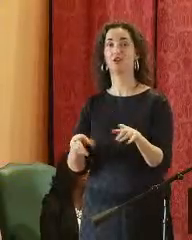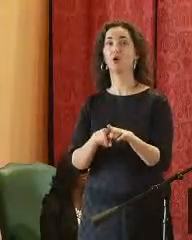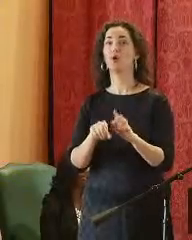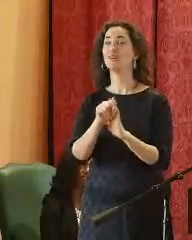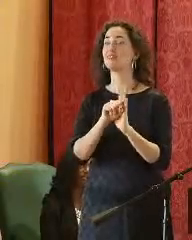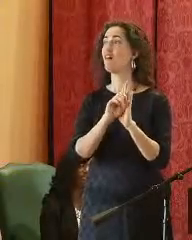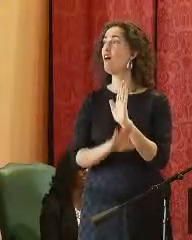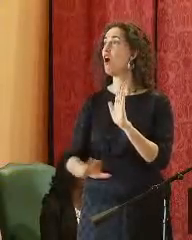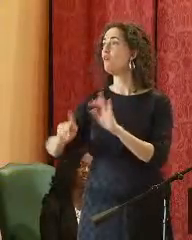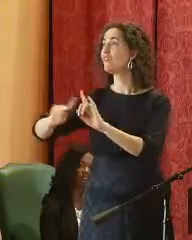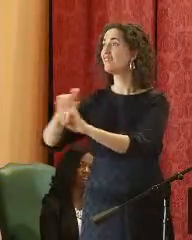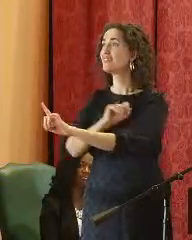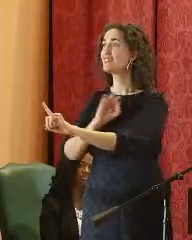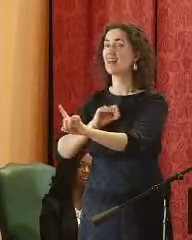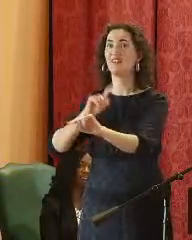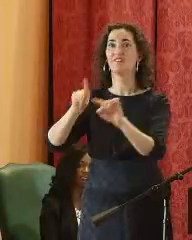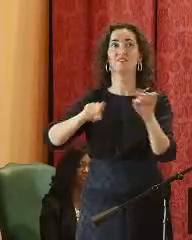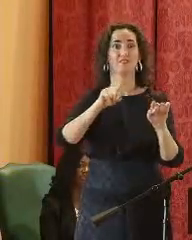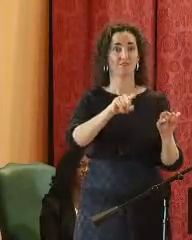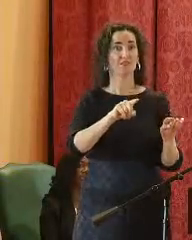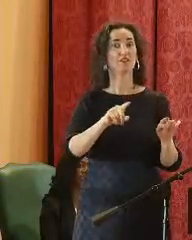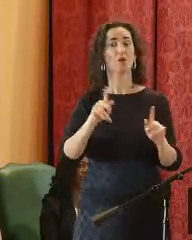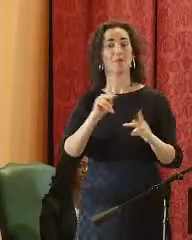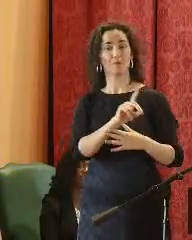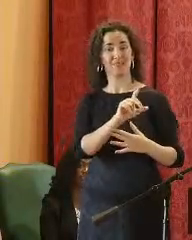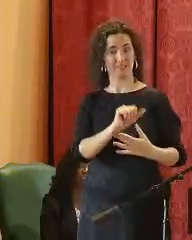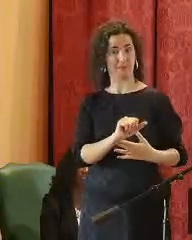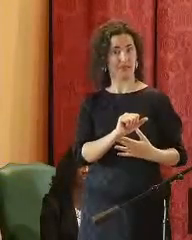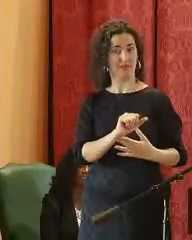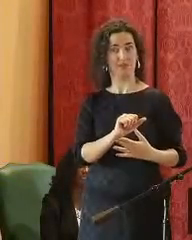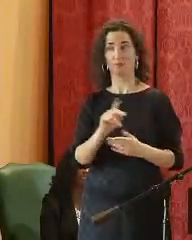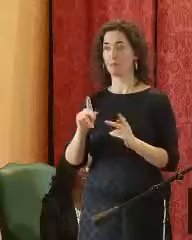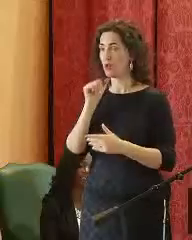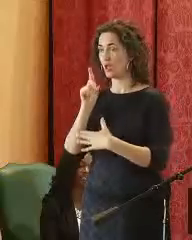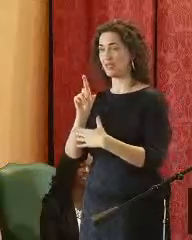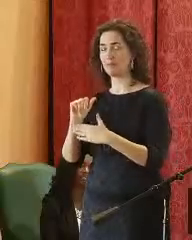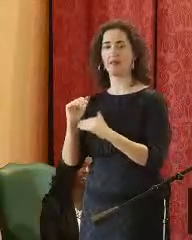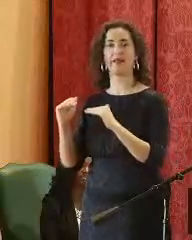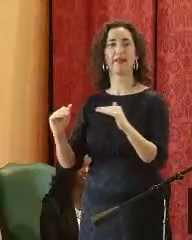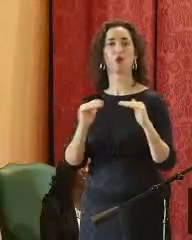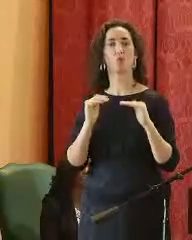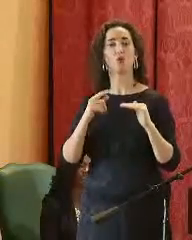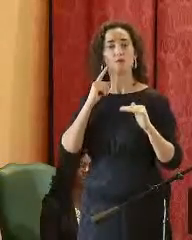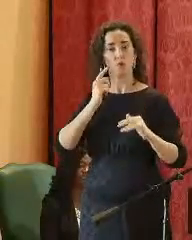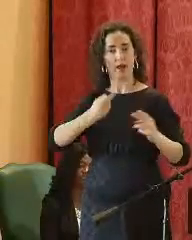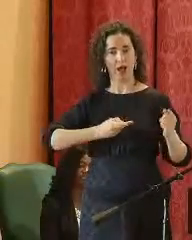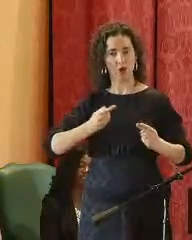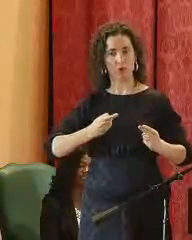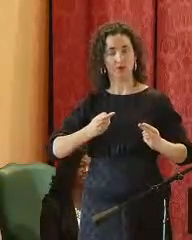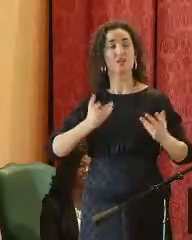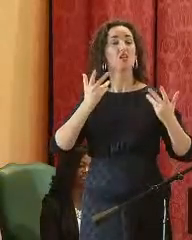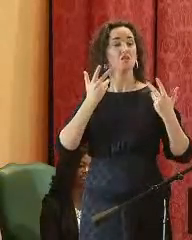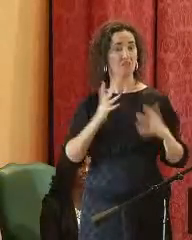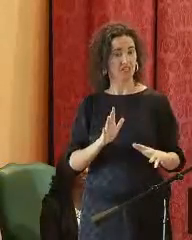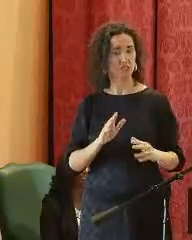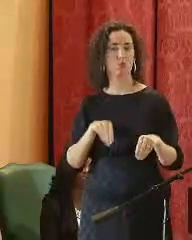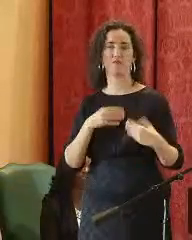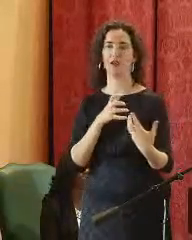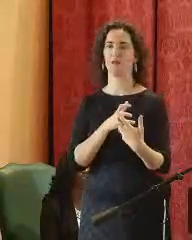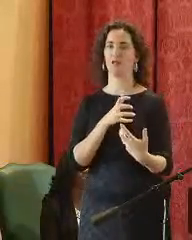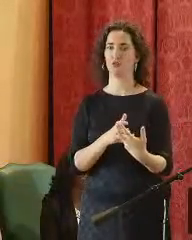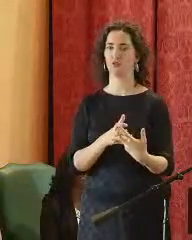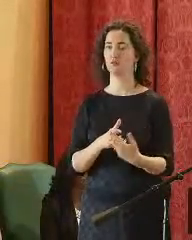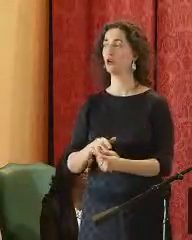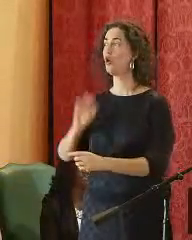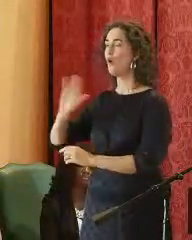state, people with disabilities are on an equal basis in the hiring process, then accommodations are made as needed. Because of this